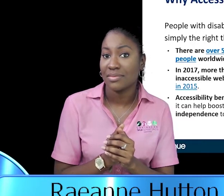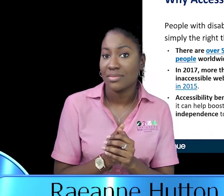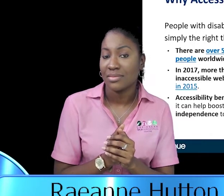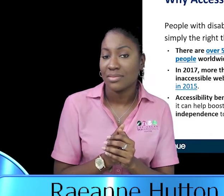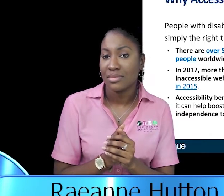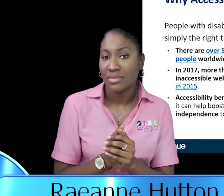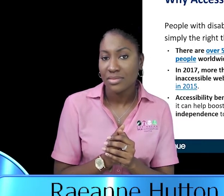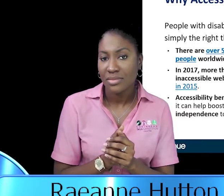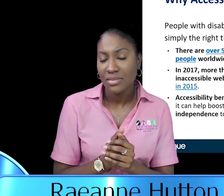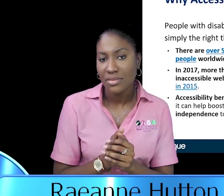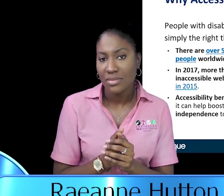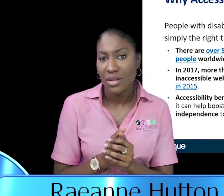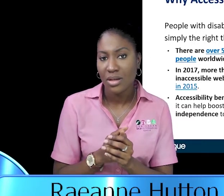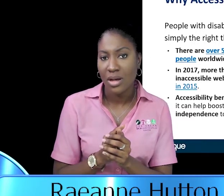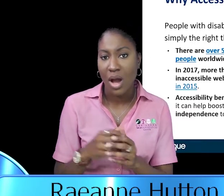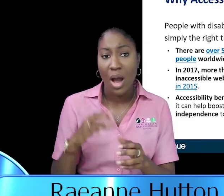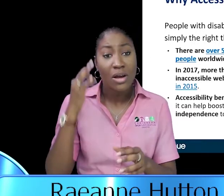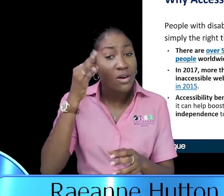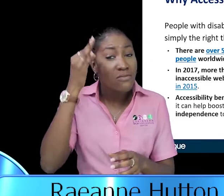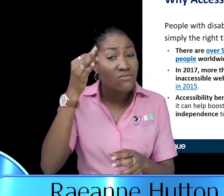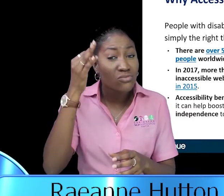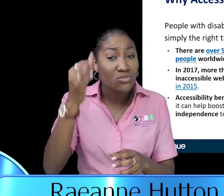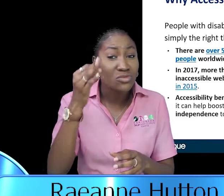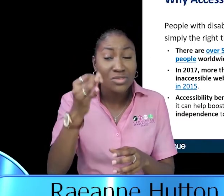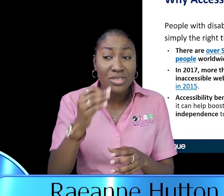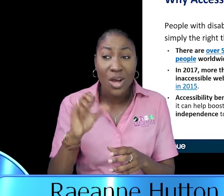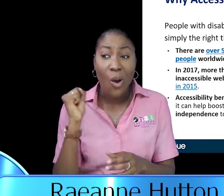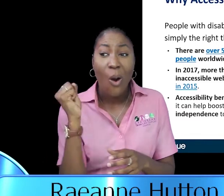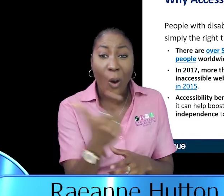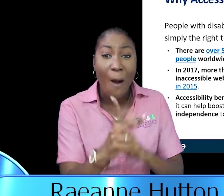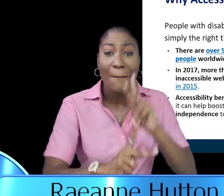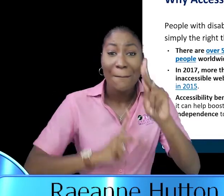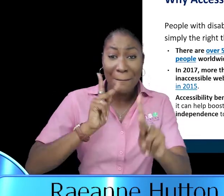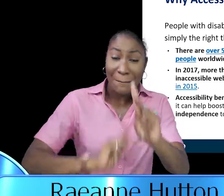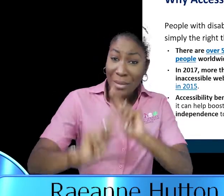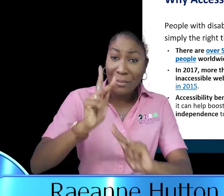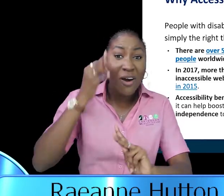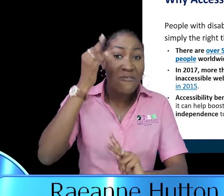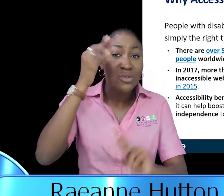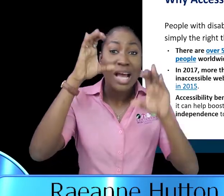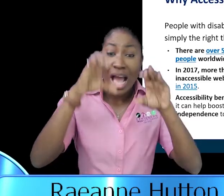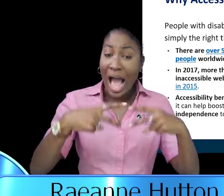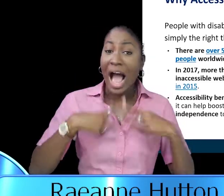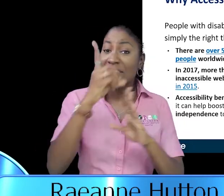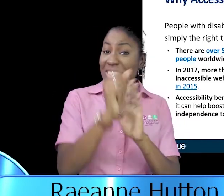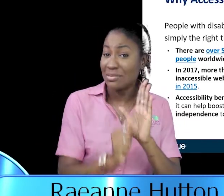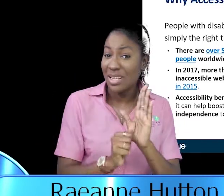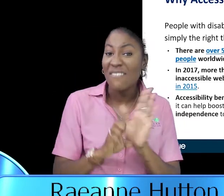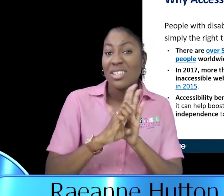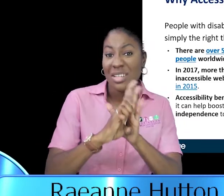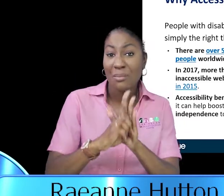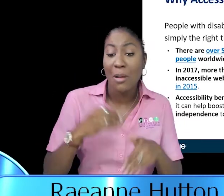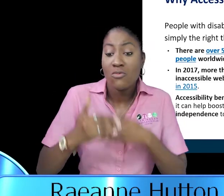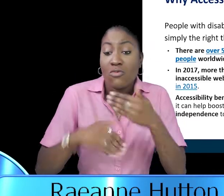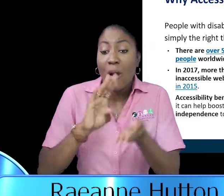to a selfish level, almost all of us are going to have a disability at some point in our life, whether it's temporary or permanent. As